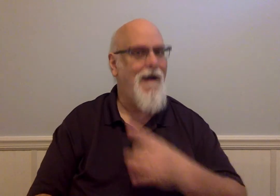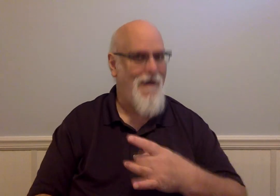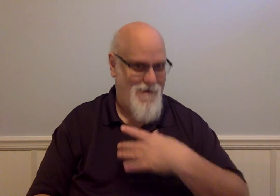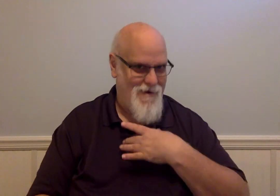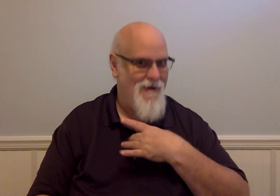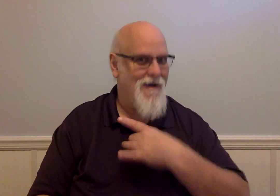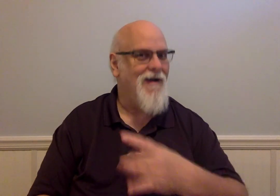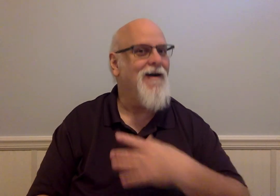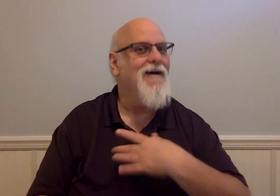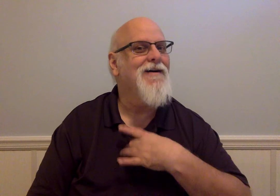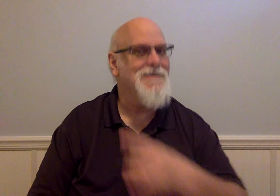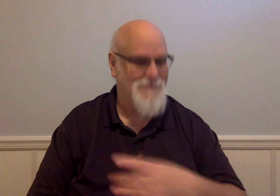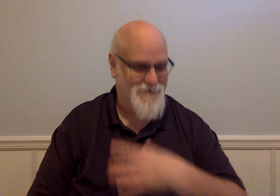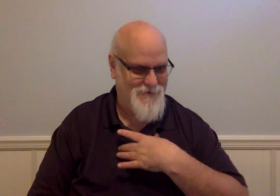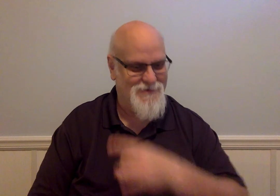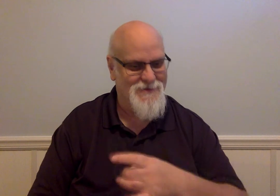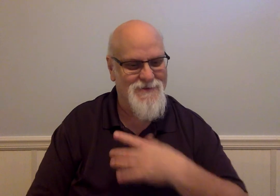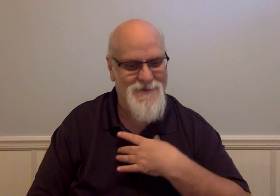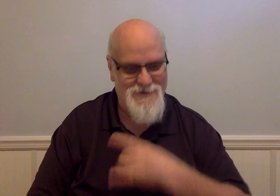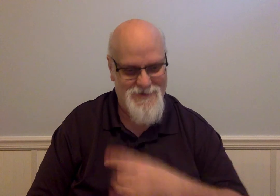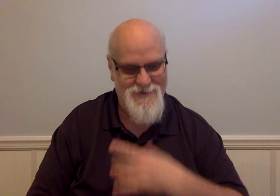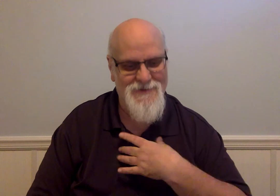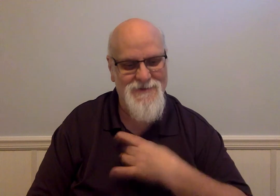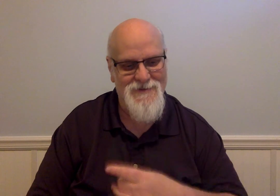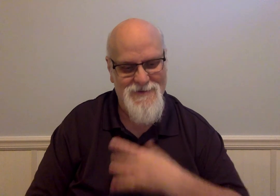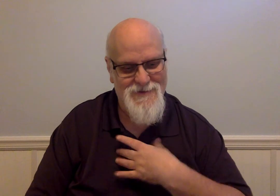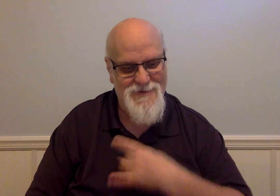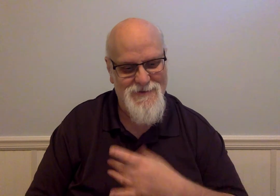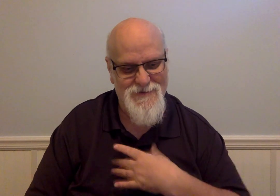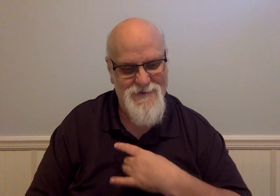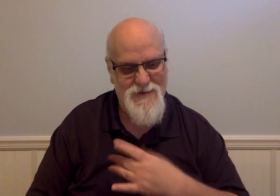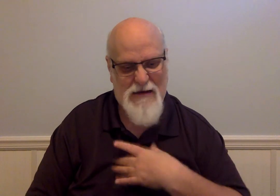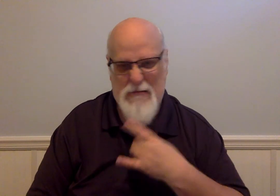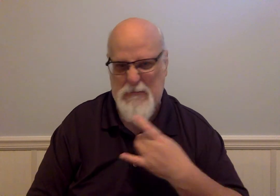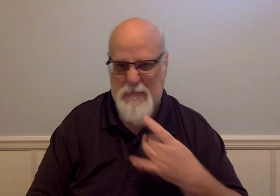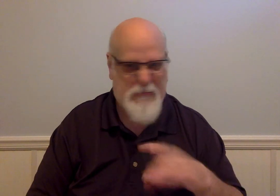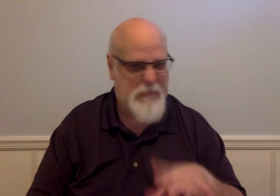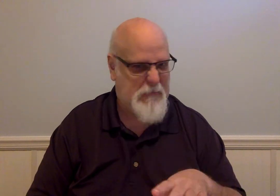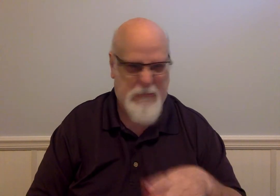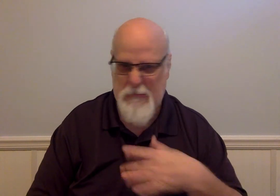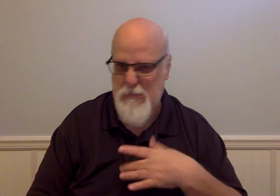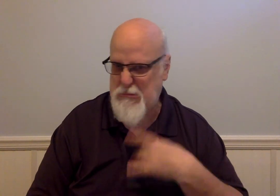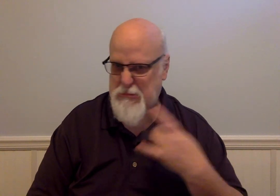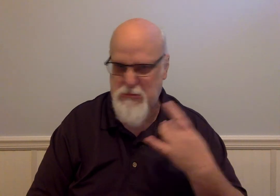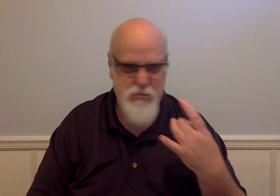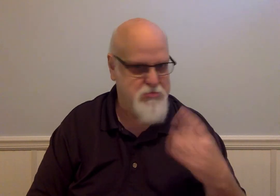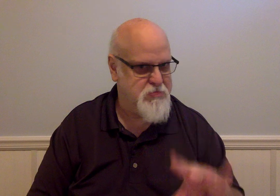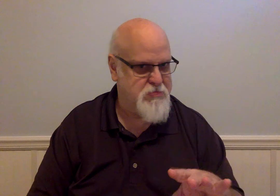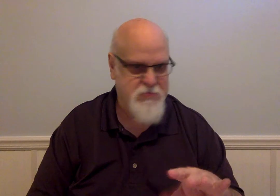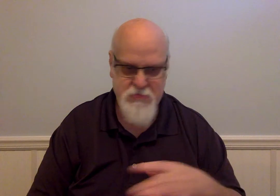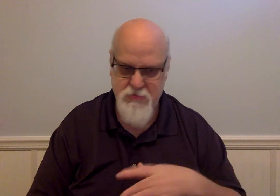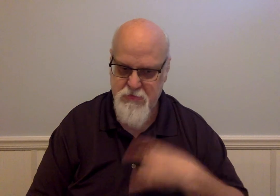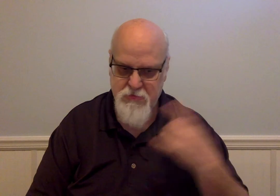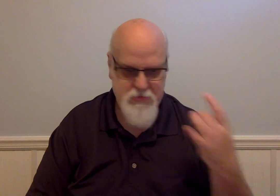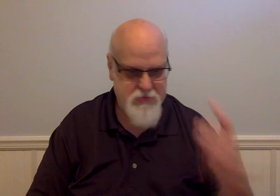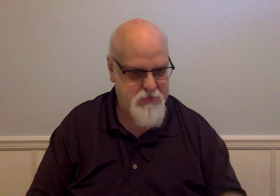I like it. And you're shaking your head, yes. I don't like it. You're shaking your head, no, I